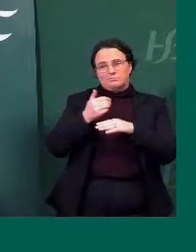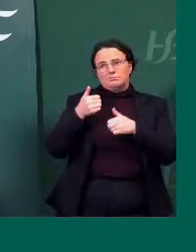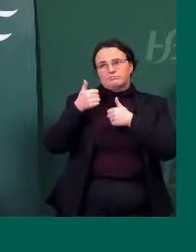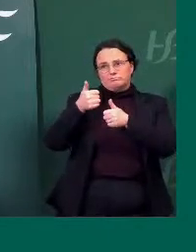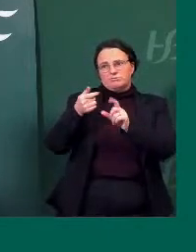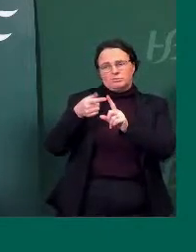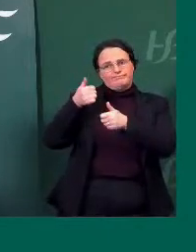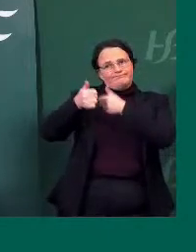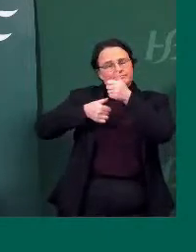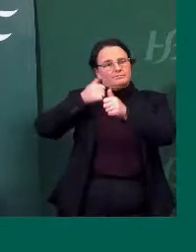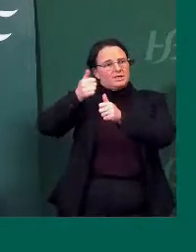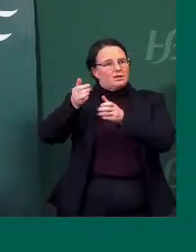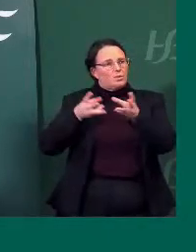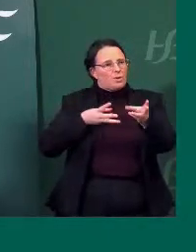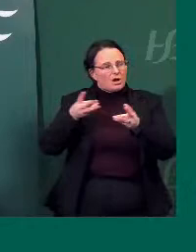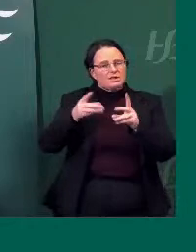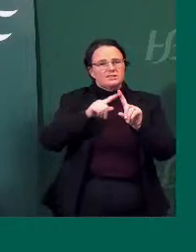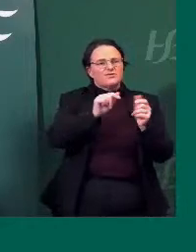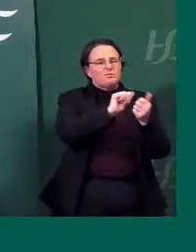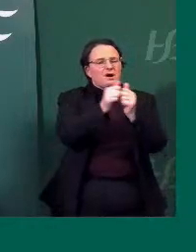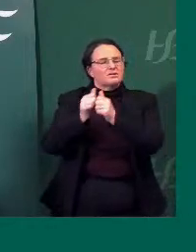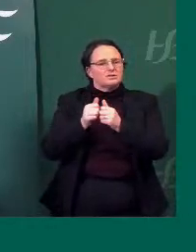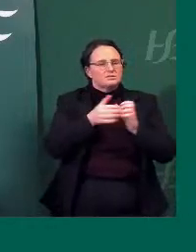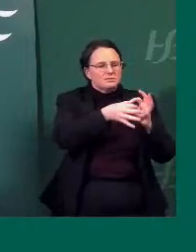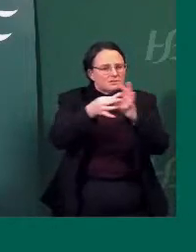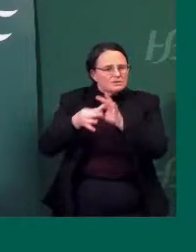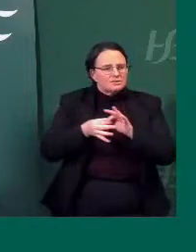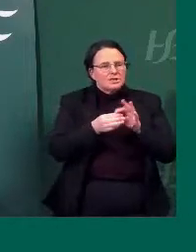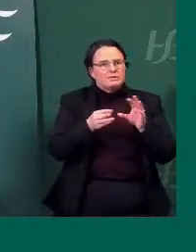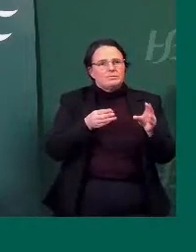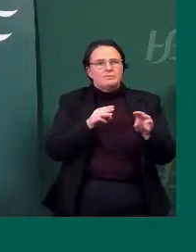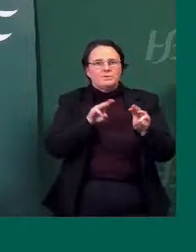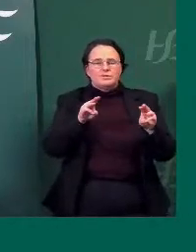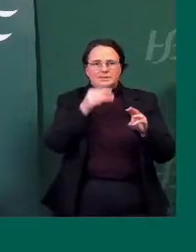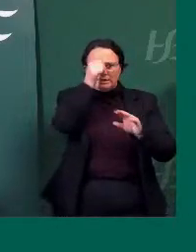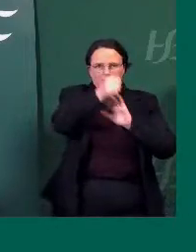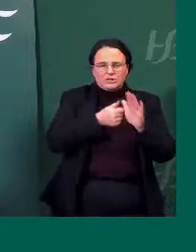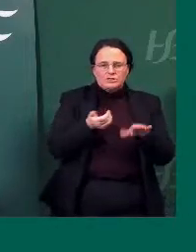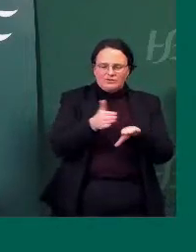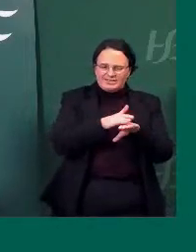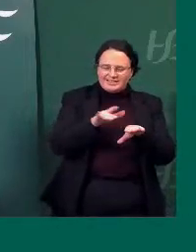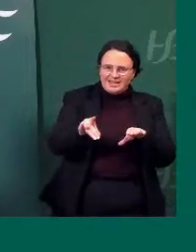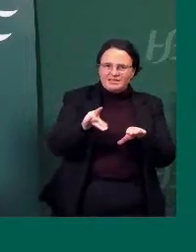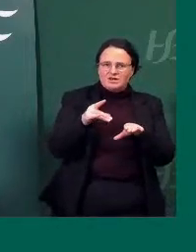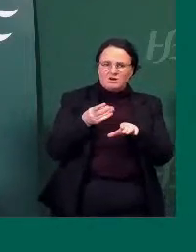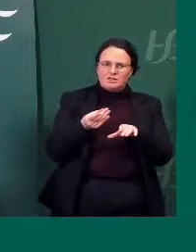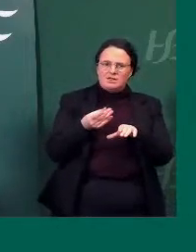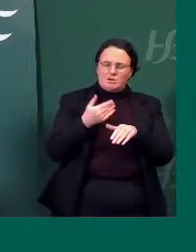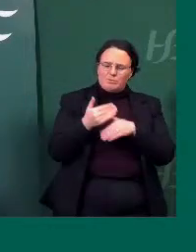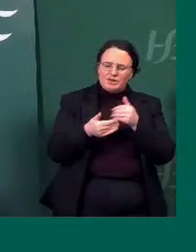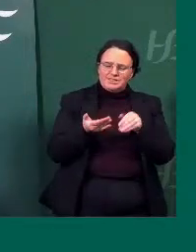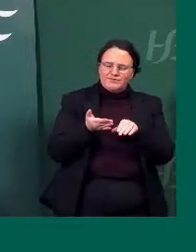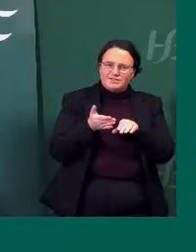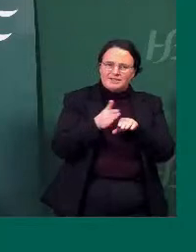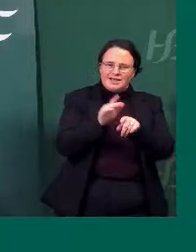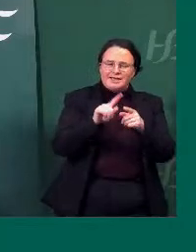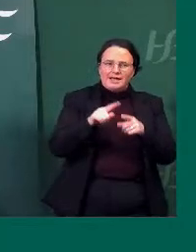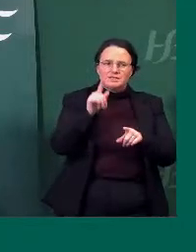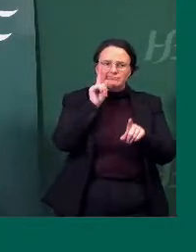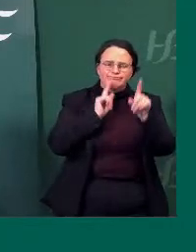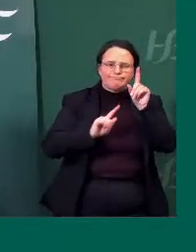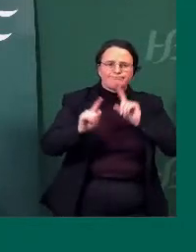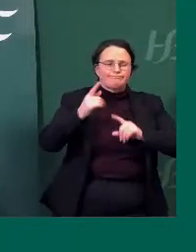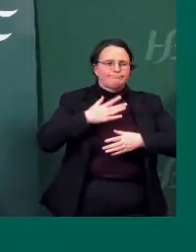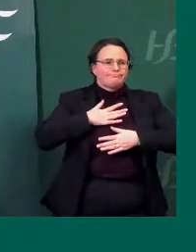and a range of partners in terms of looking at people's experiences of death, dying and bereavement. And this is really important, because we know that